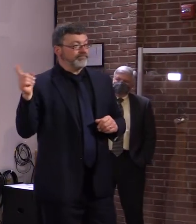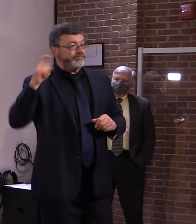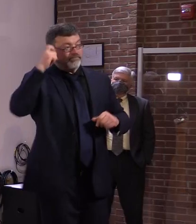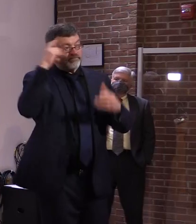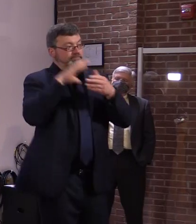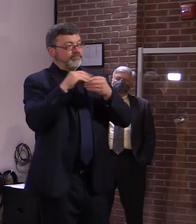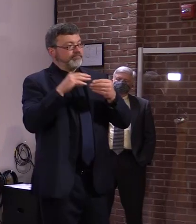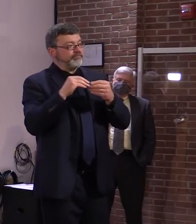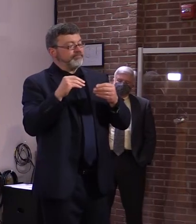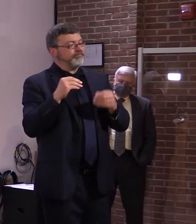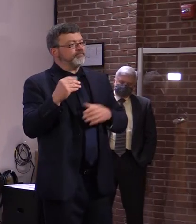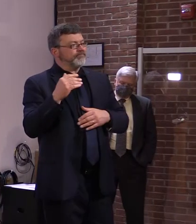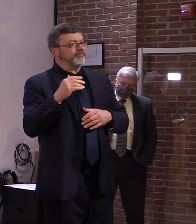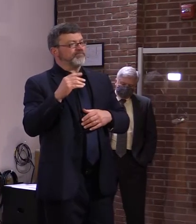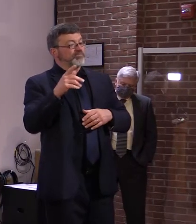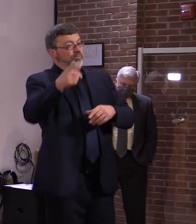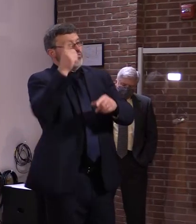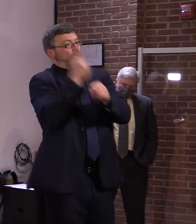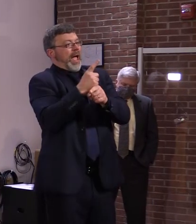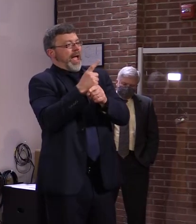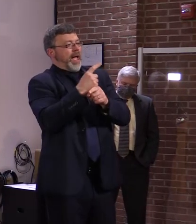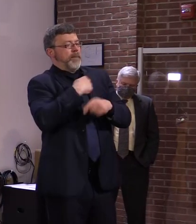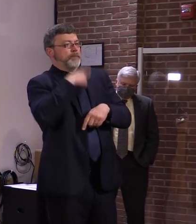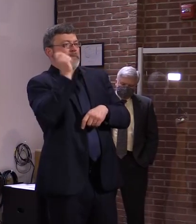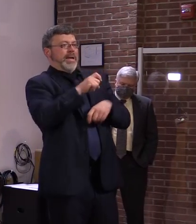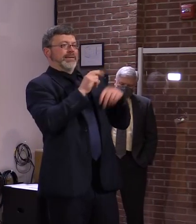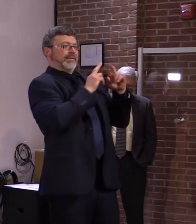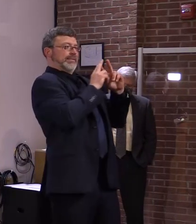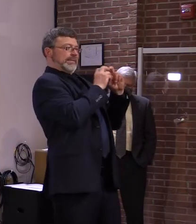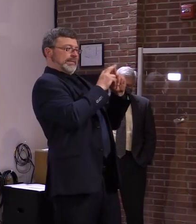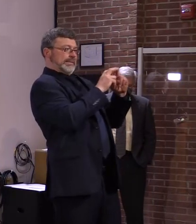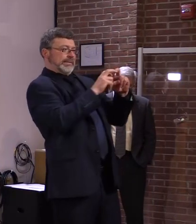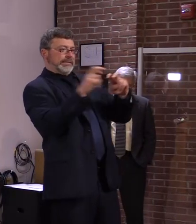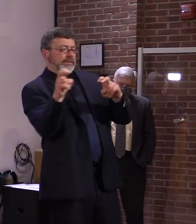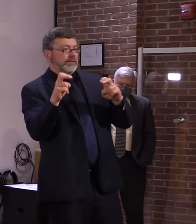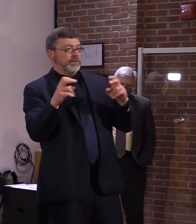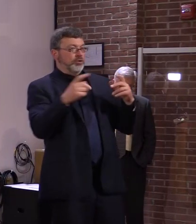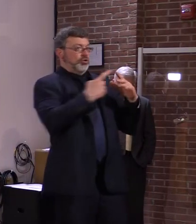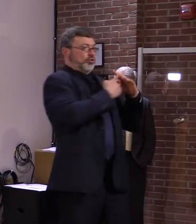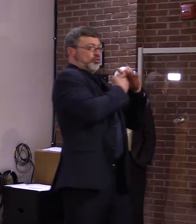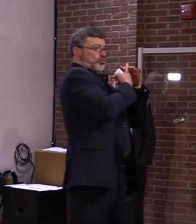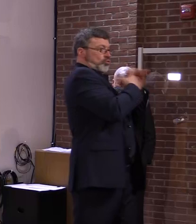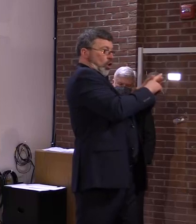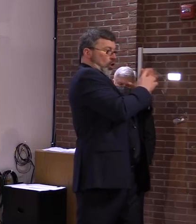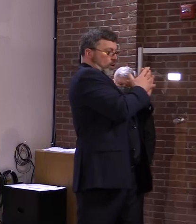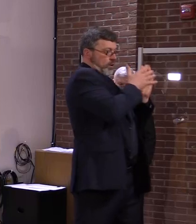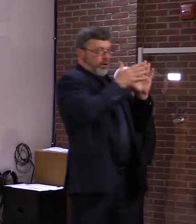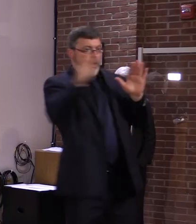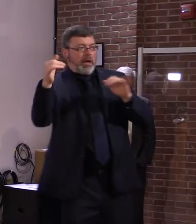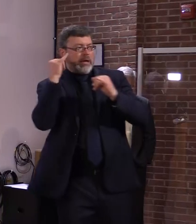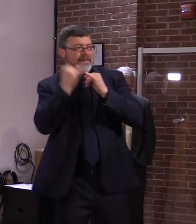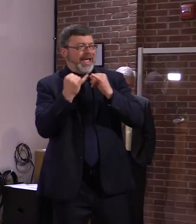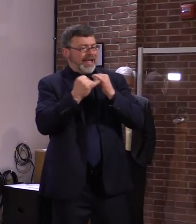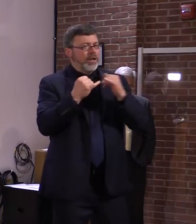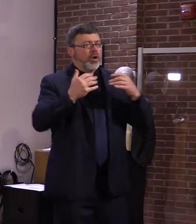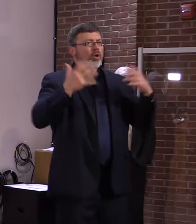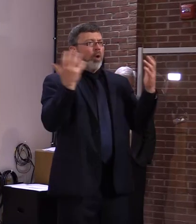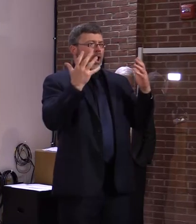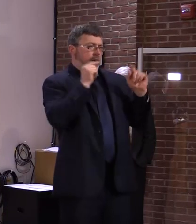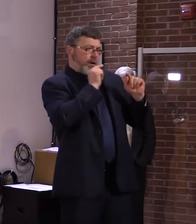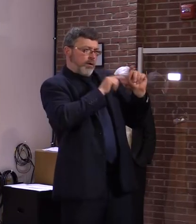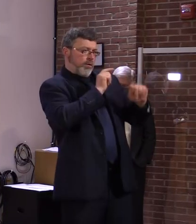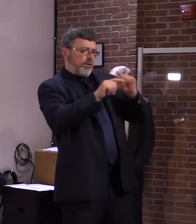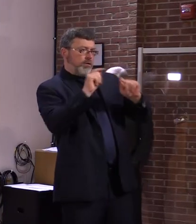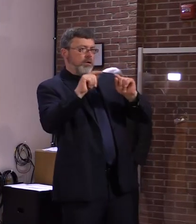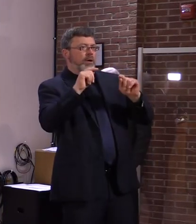14 months, the good and the bad, and take advantage of all the good things. So whether it's telehealth or whether it's